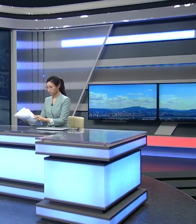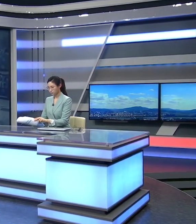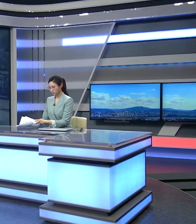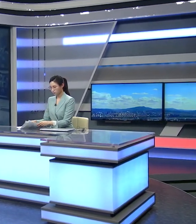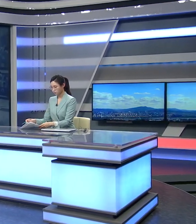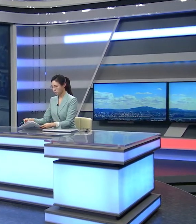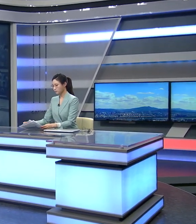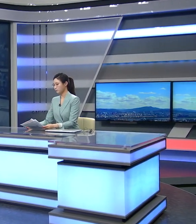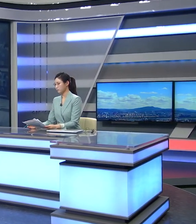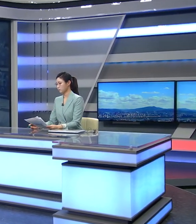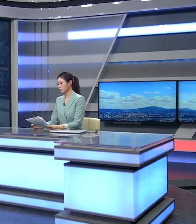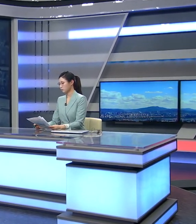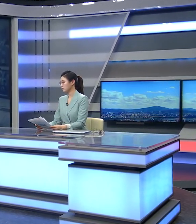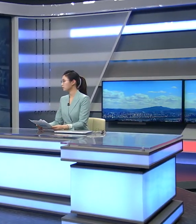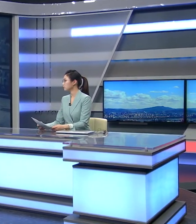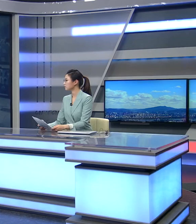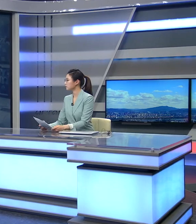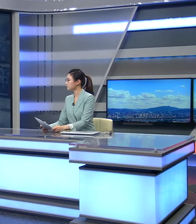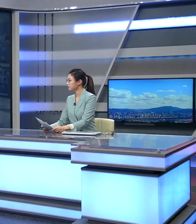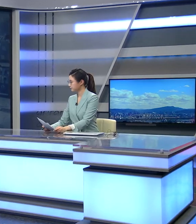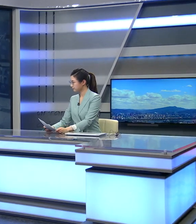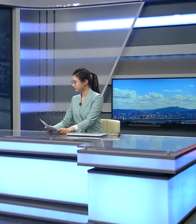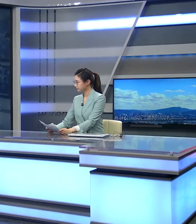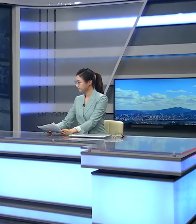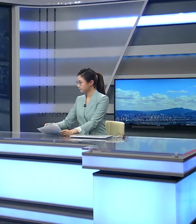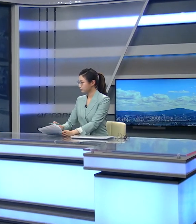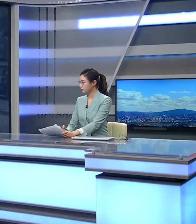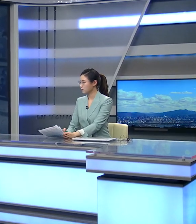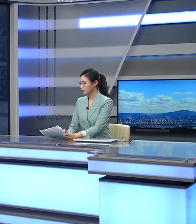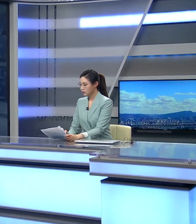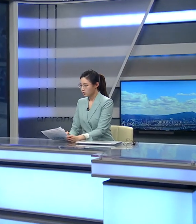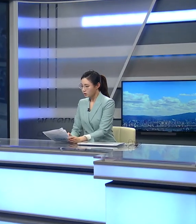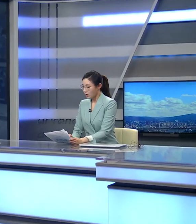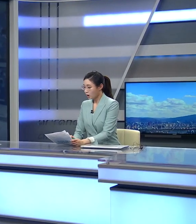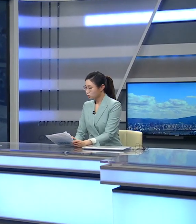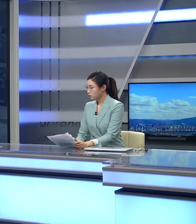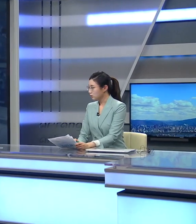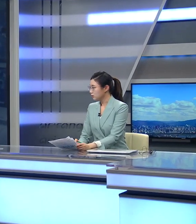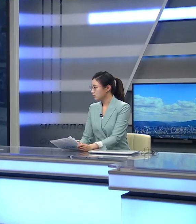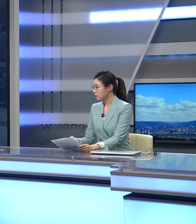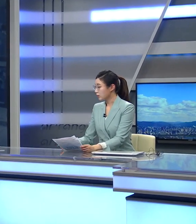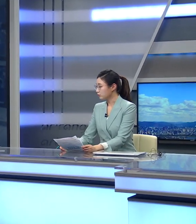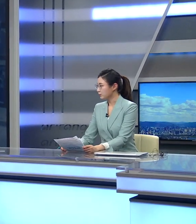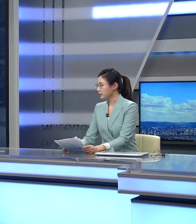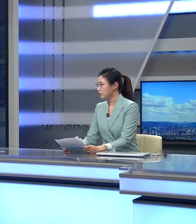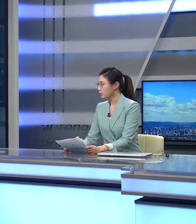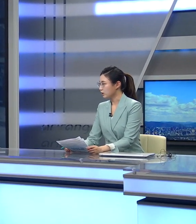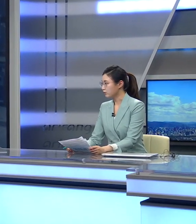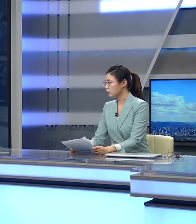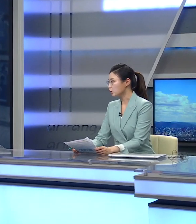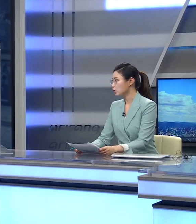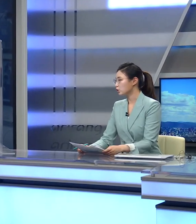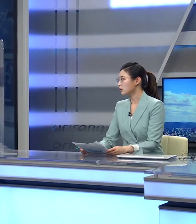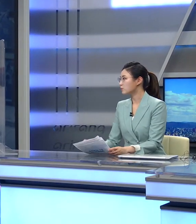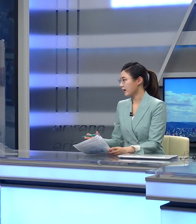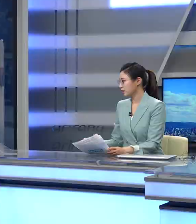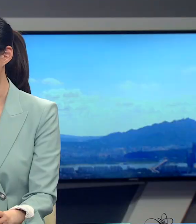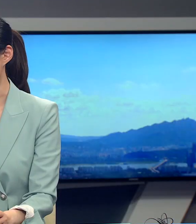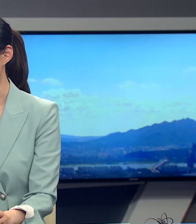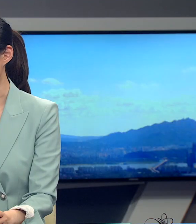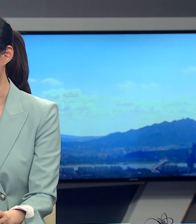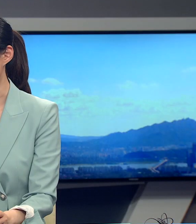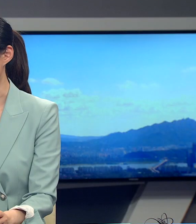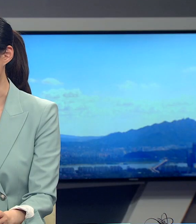Right, that was the afternoon briefing for this Thursday. What was the gist of the briefing today? Well, the government is putting efforts to